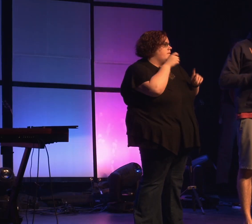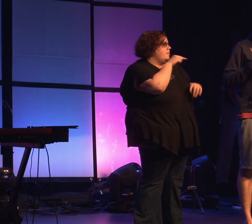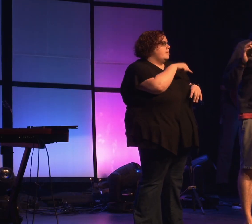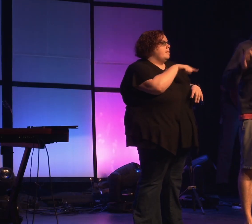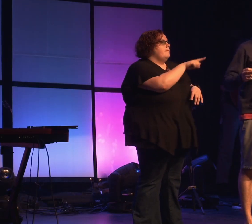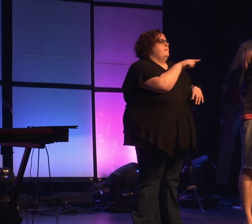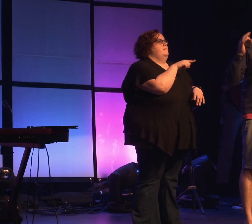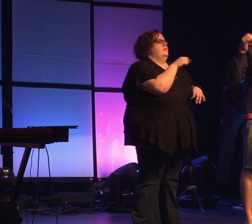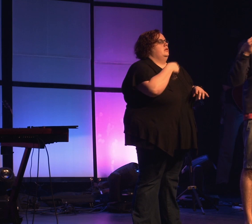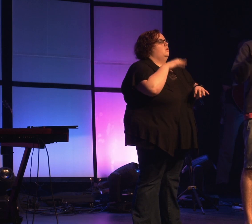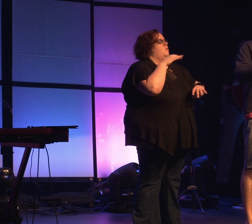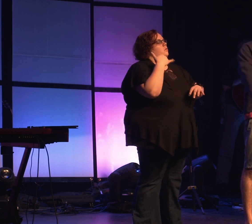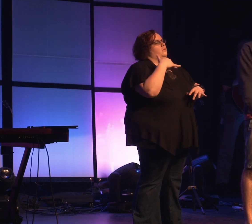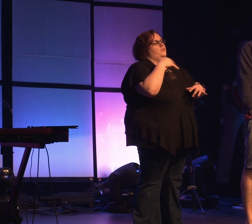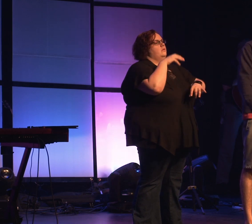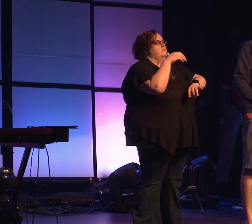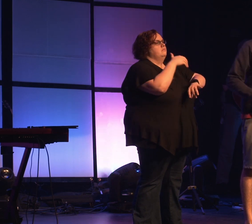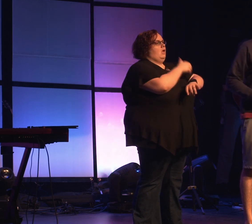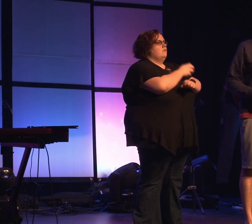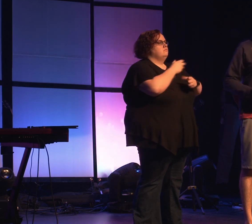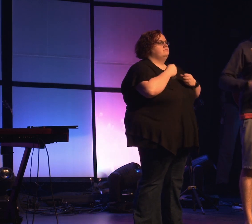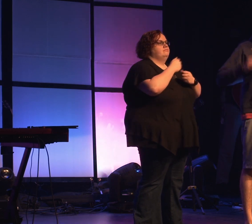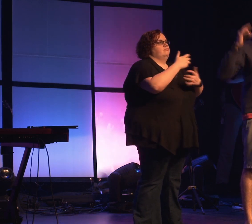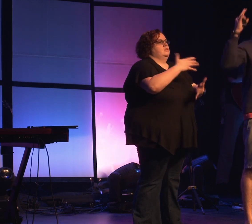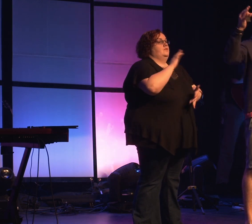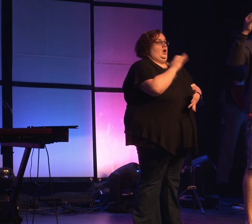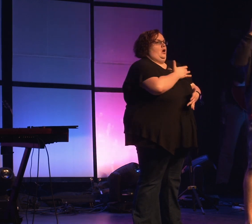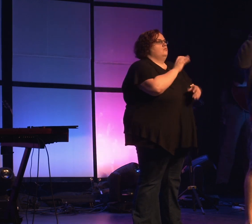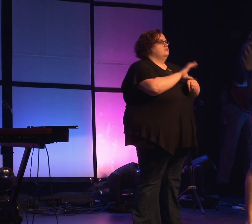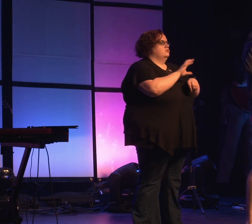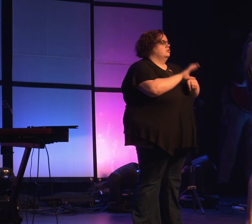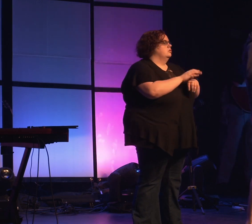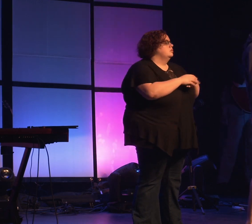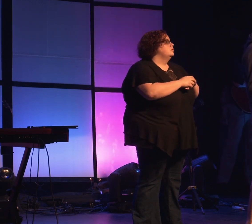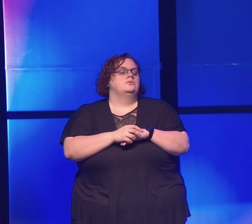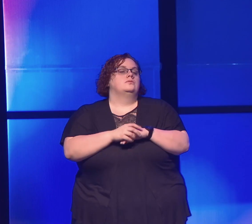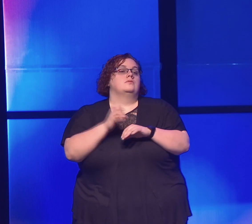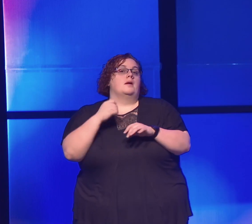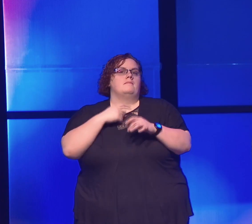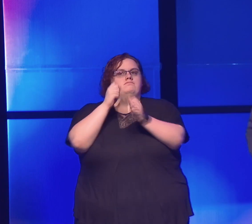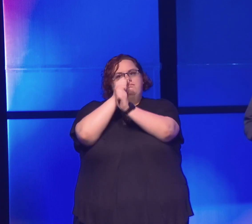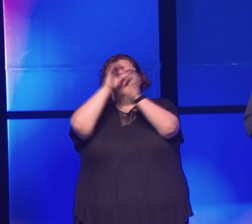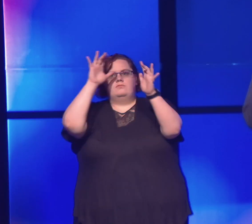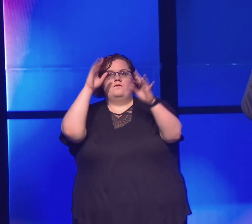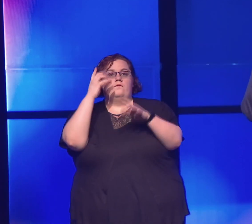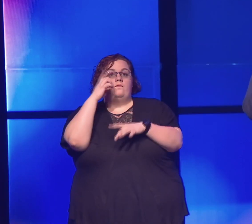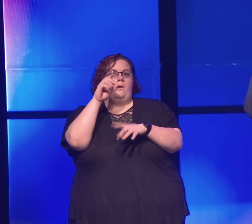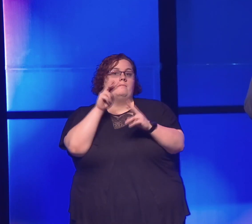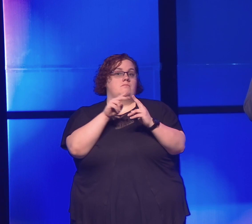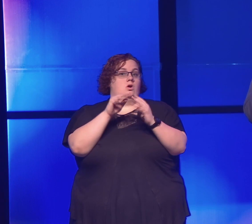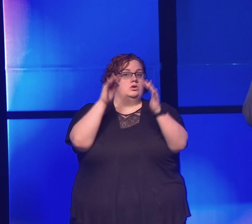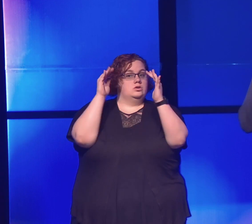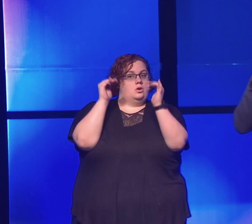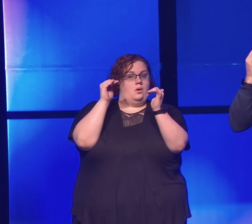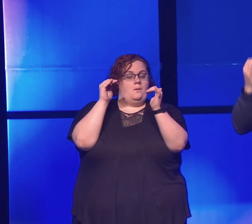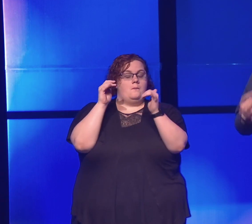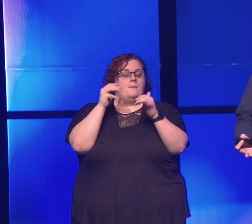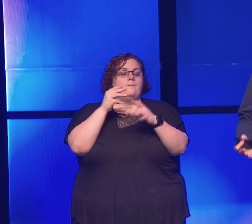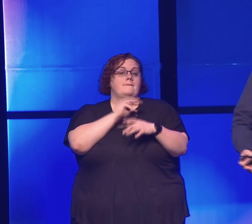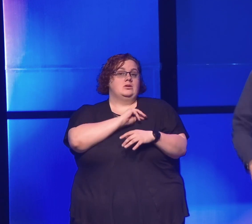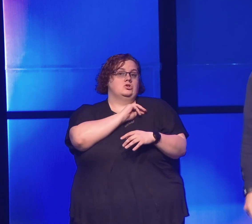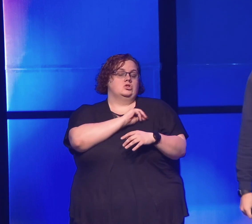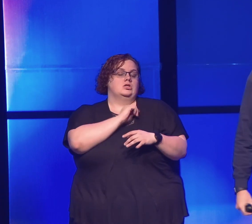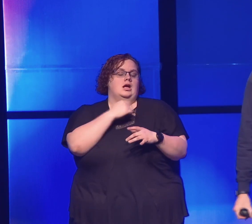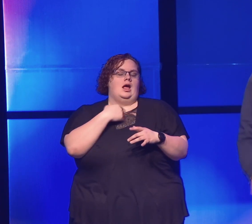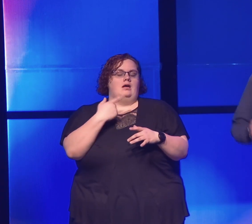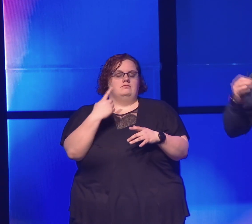And it's really a powerful expression of our church. And our big vision for our Partners in Hope ministry is, and I've just